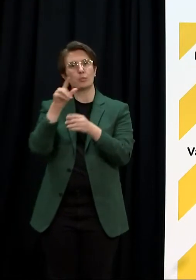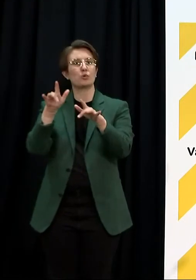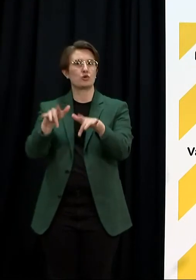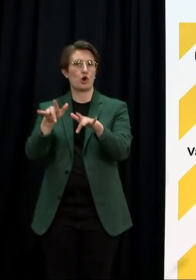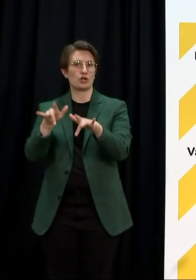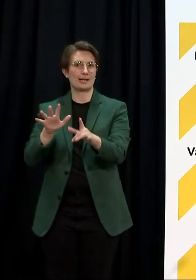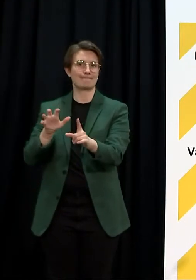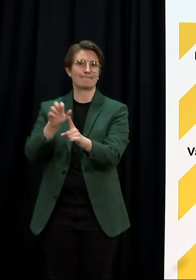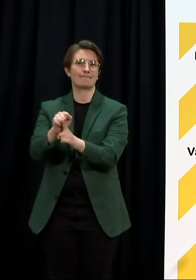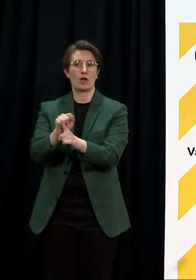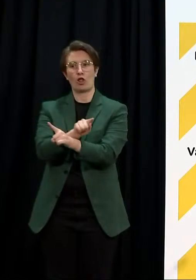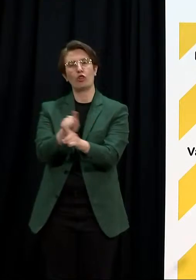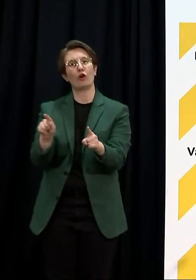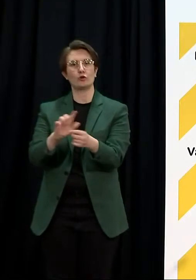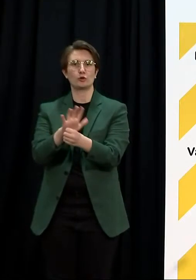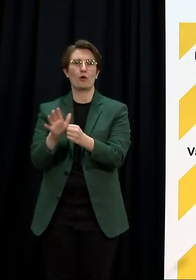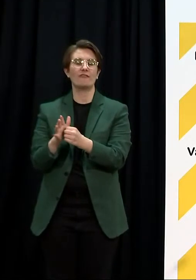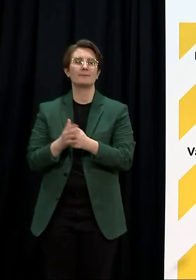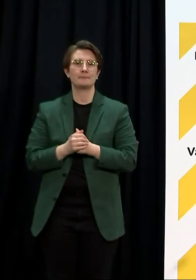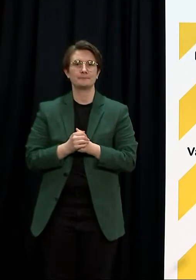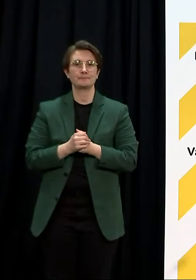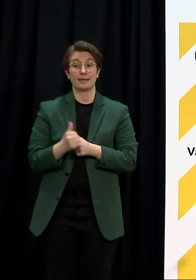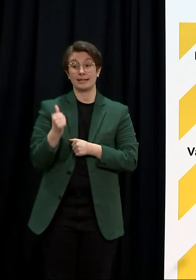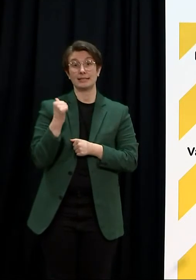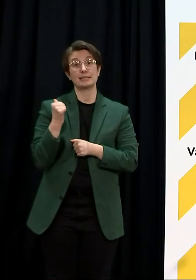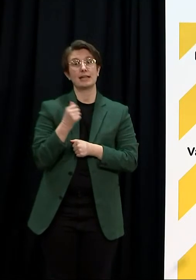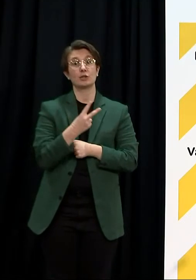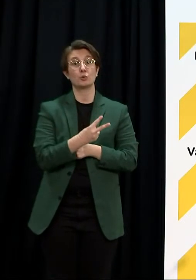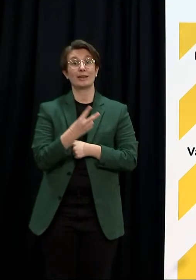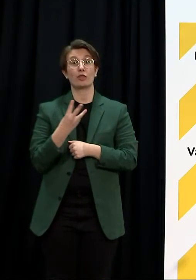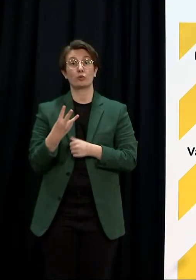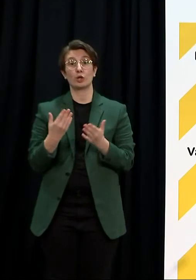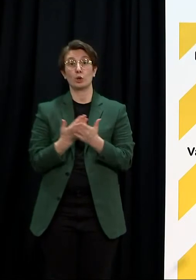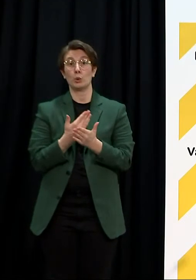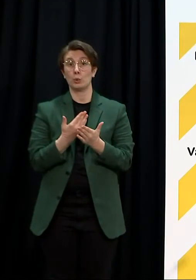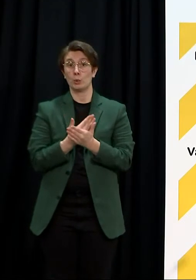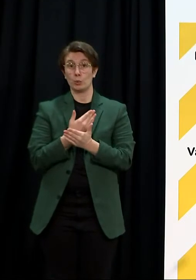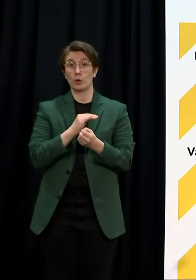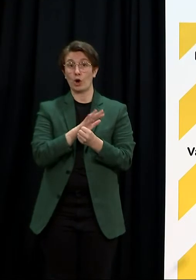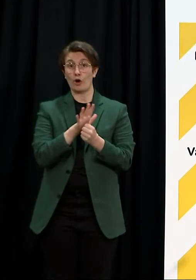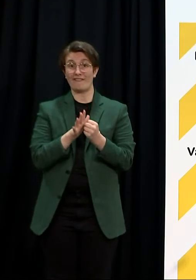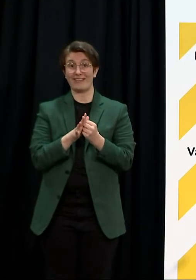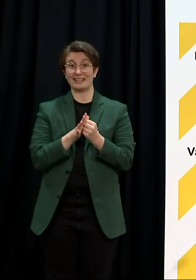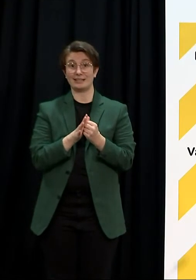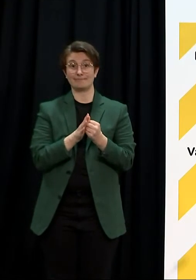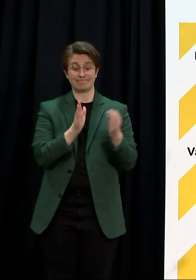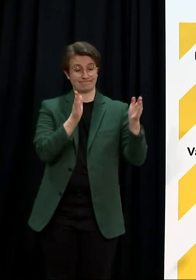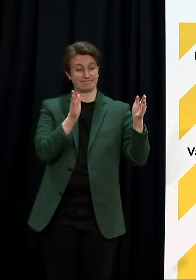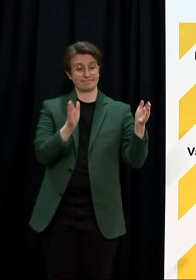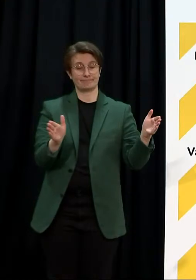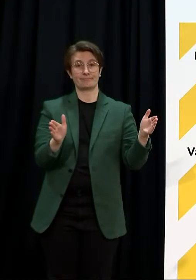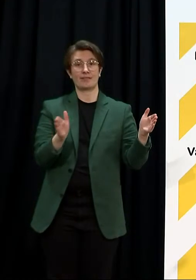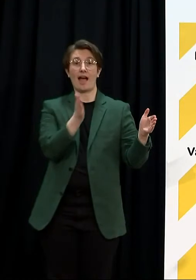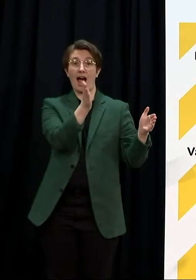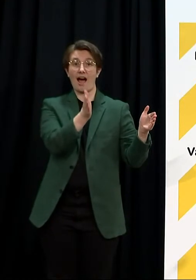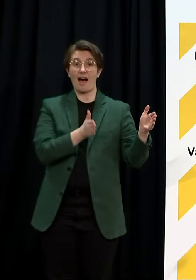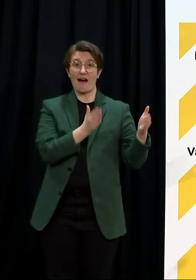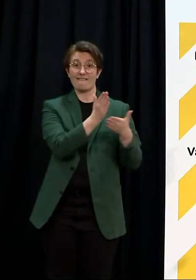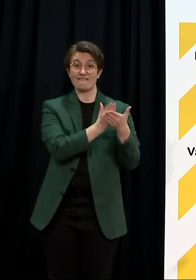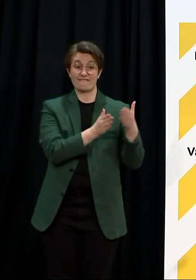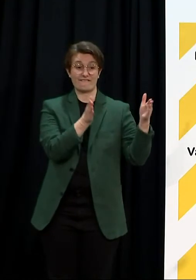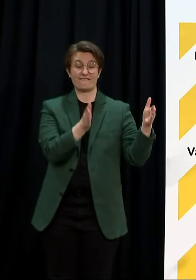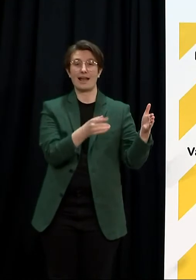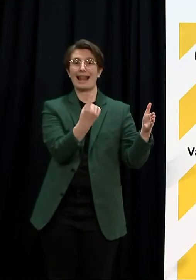Now, of yesterday's 23 cases, we know that nearly half, that is 11, are contacts of other cases,